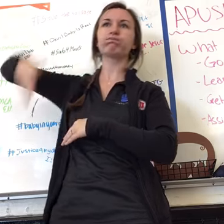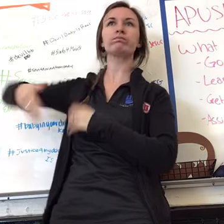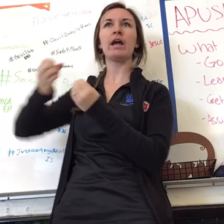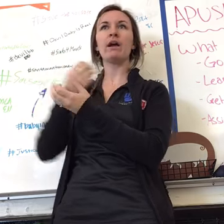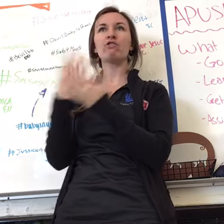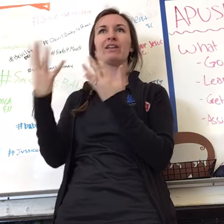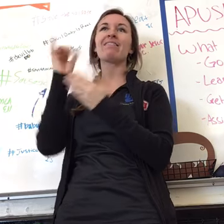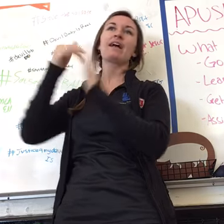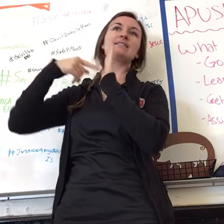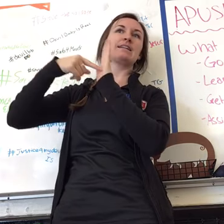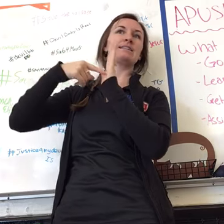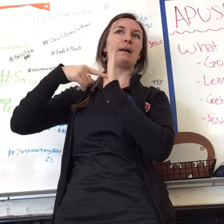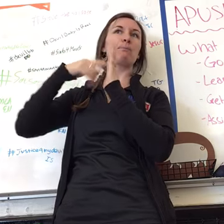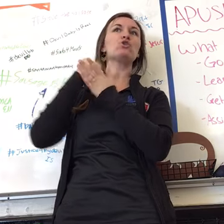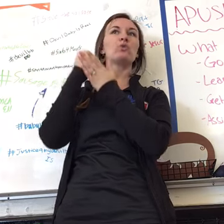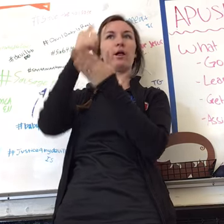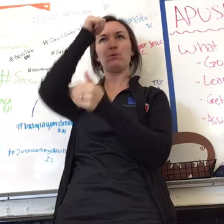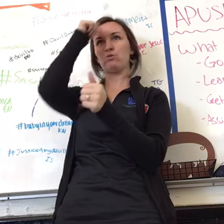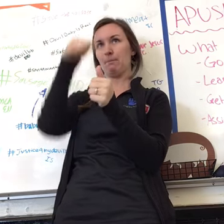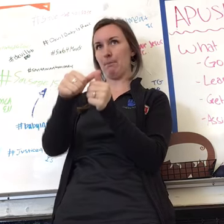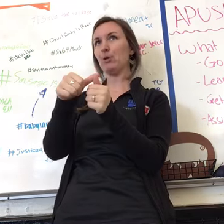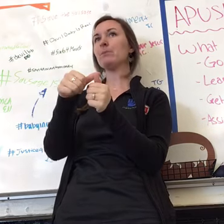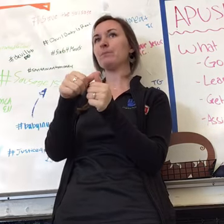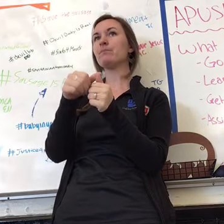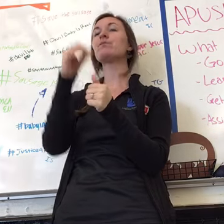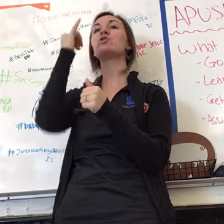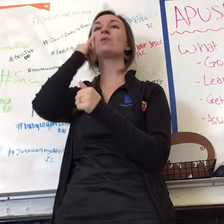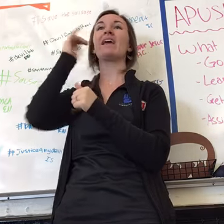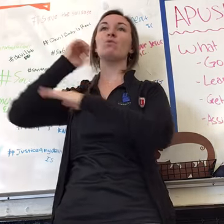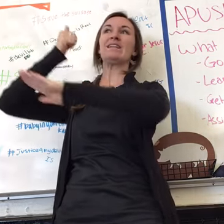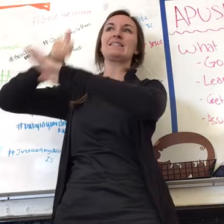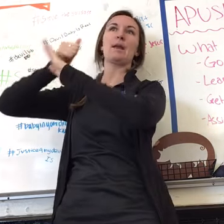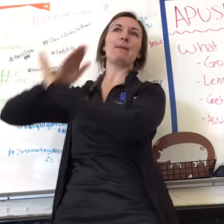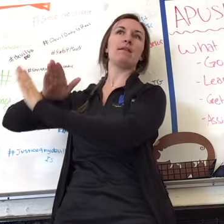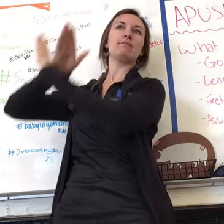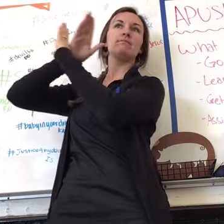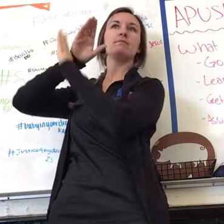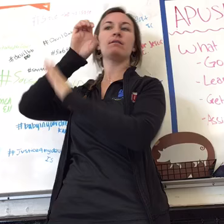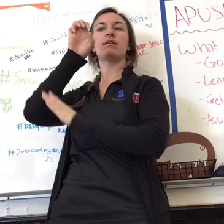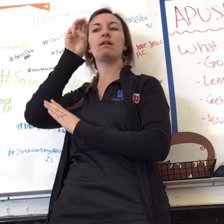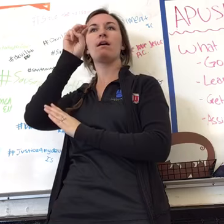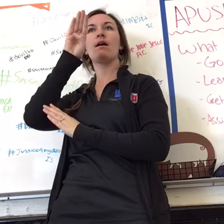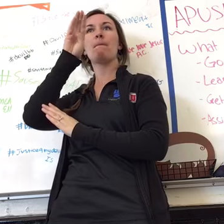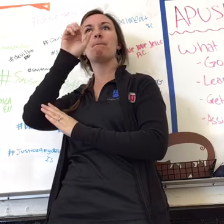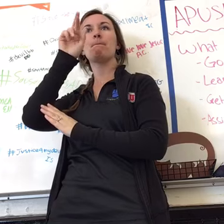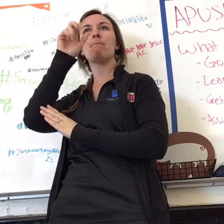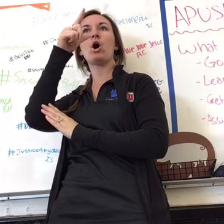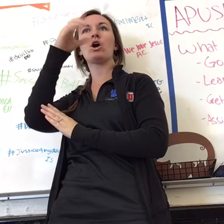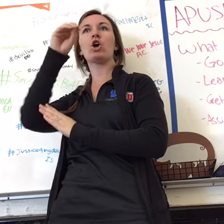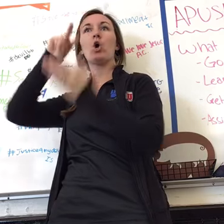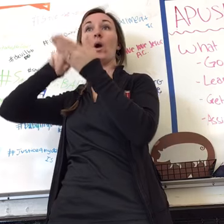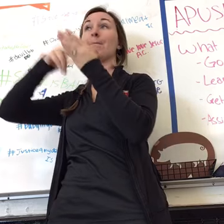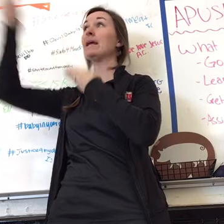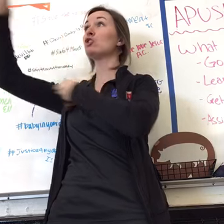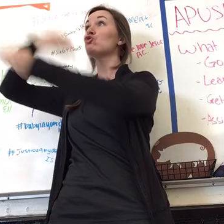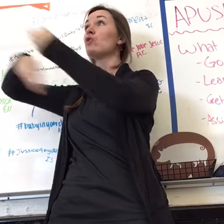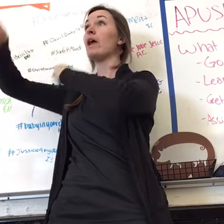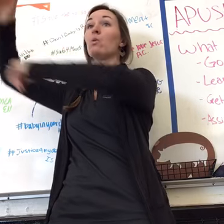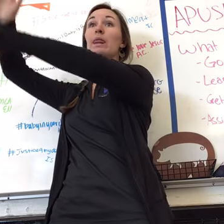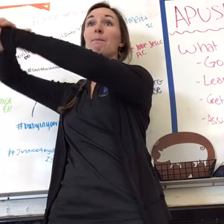example to help you remember. So if we institute an embargo, we cut off trade with Britain, right? And so as we start